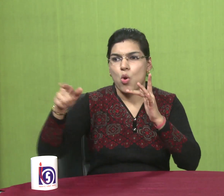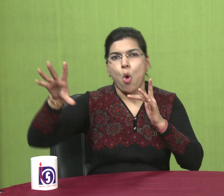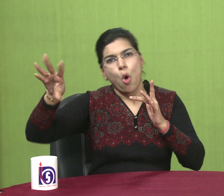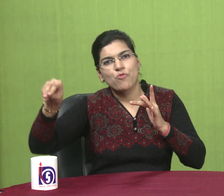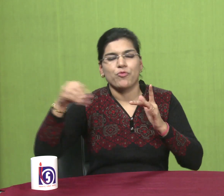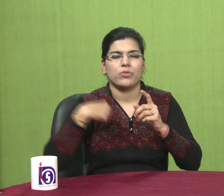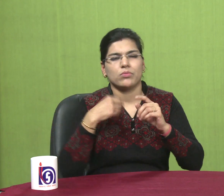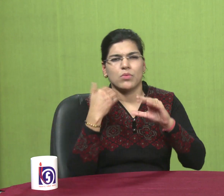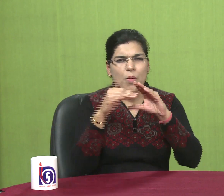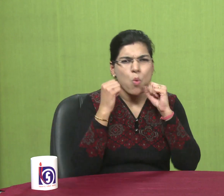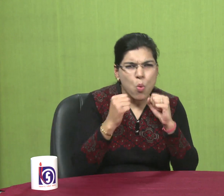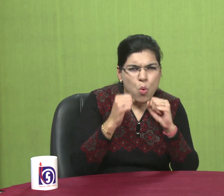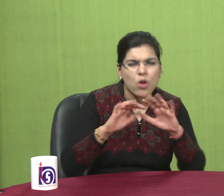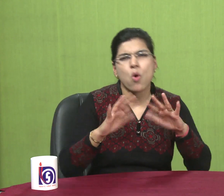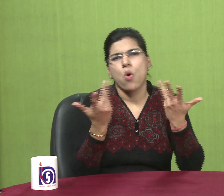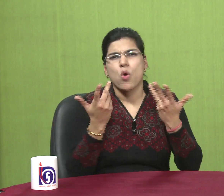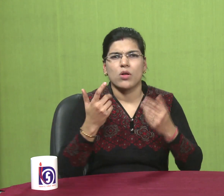has an internet, another person's internet is